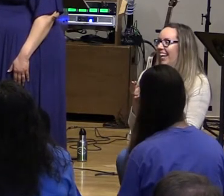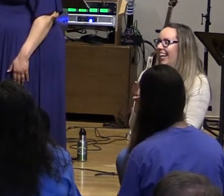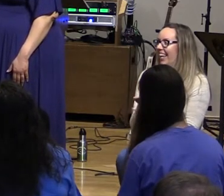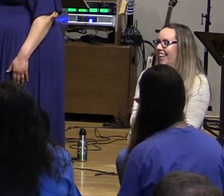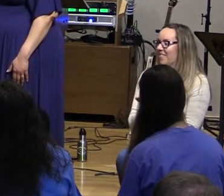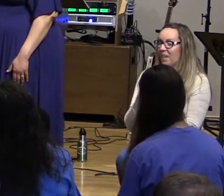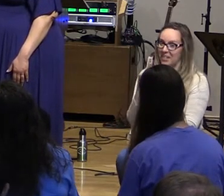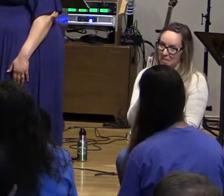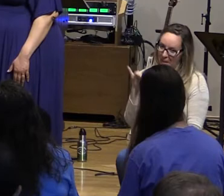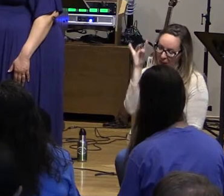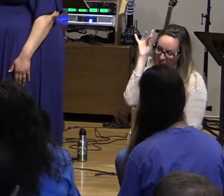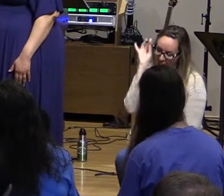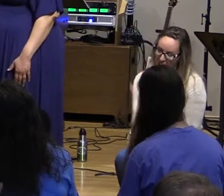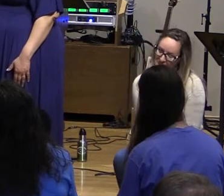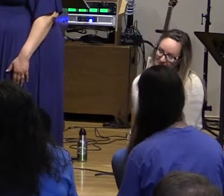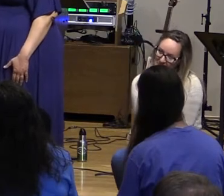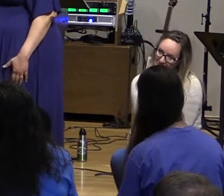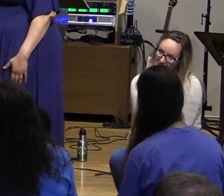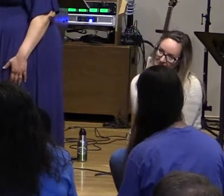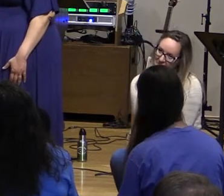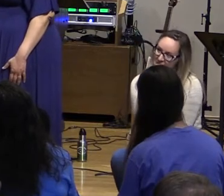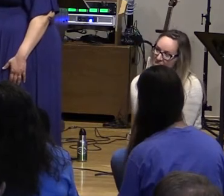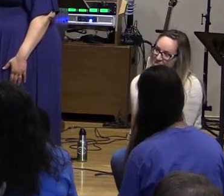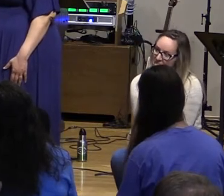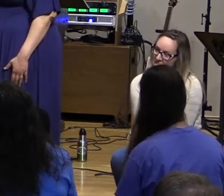And of the Holy Spirit.